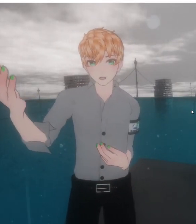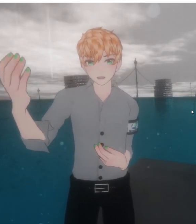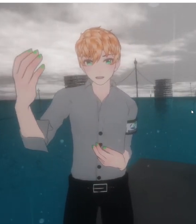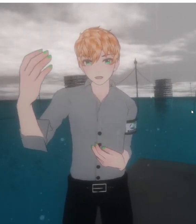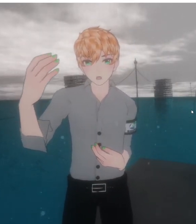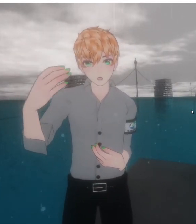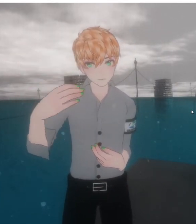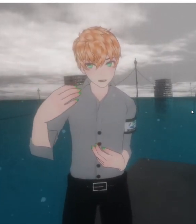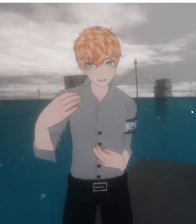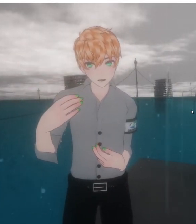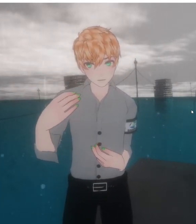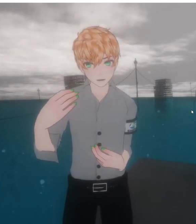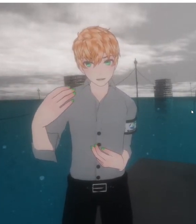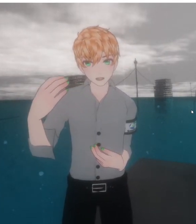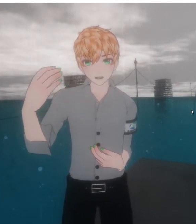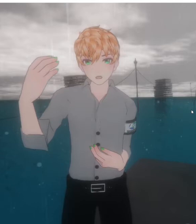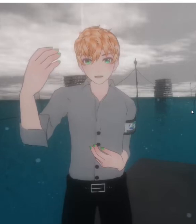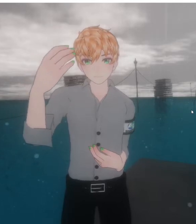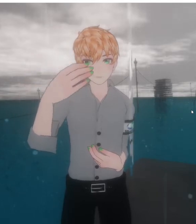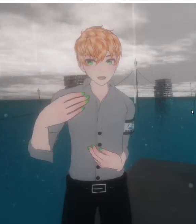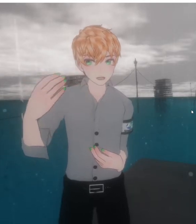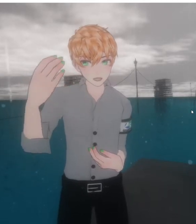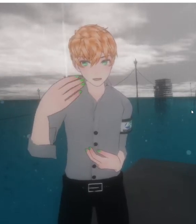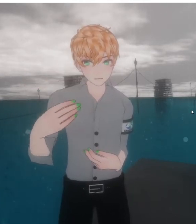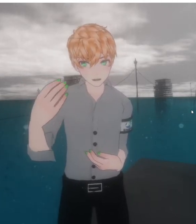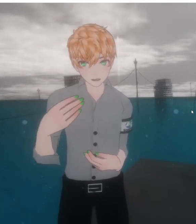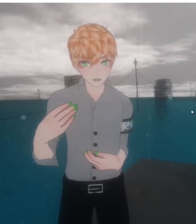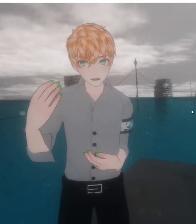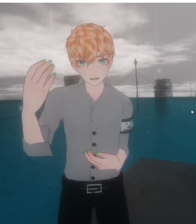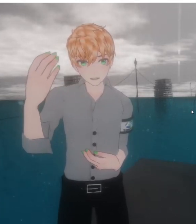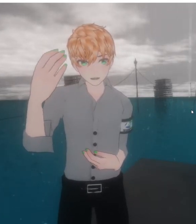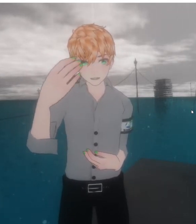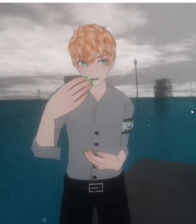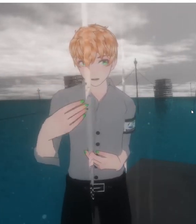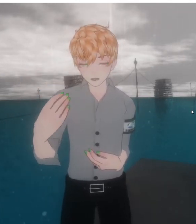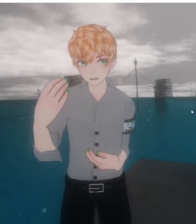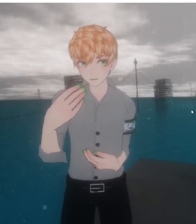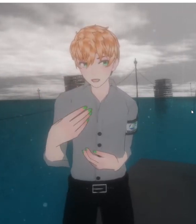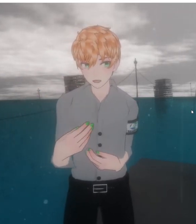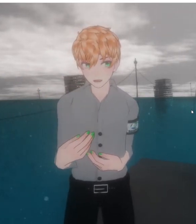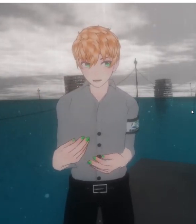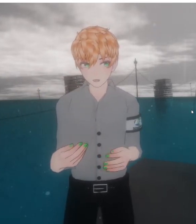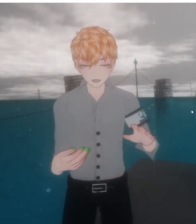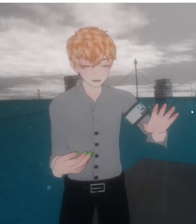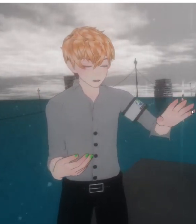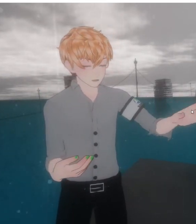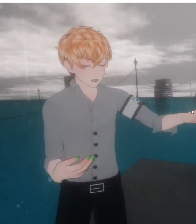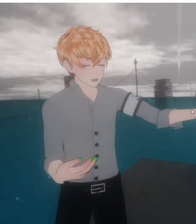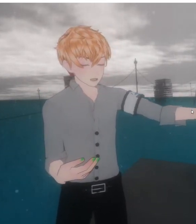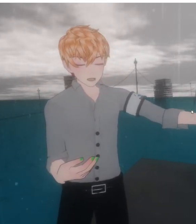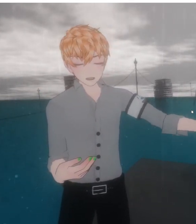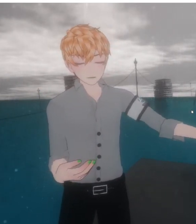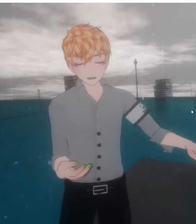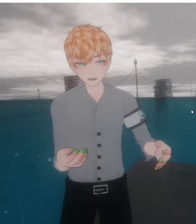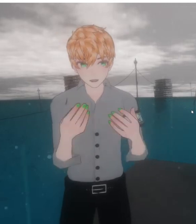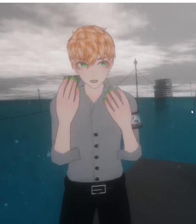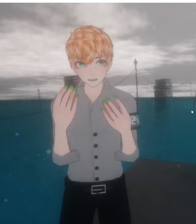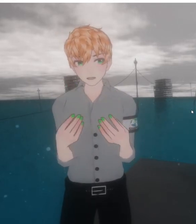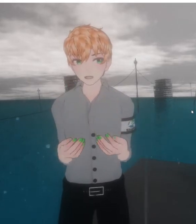who has a different perspective that can help you fill in the blanks, especially if there are like some obvious blanks where I might be going down a tangent where I'm thinking of one